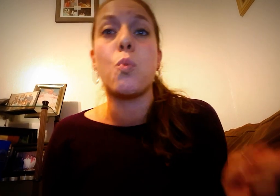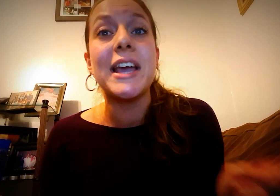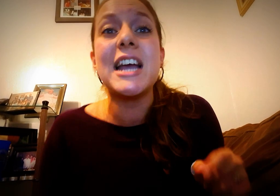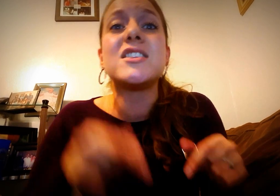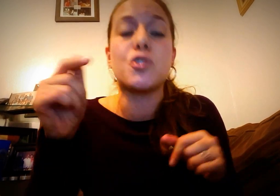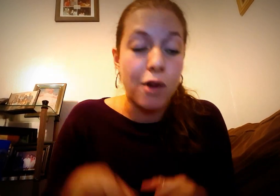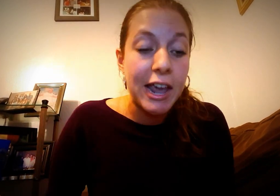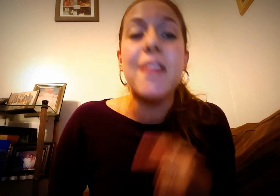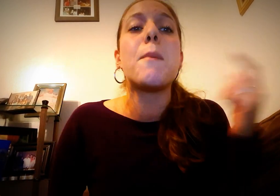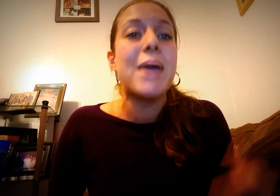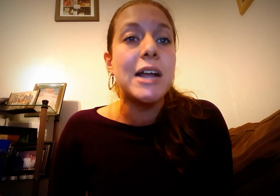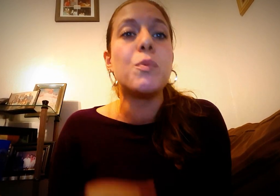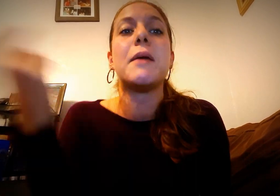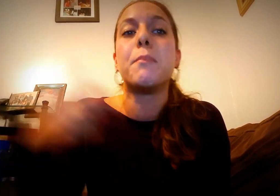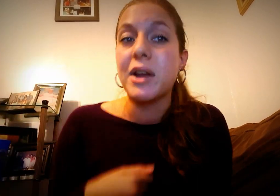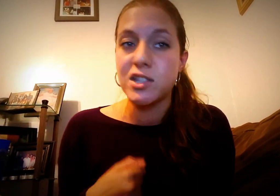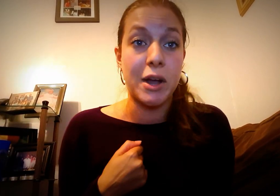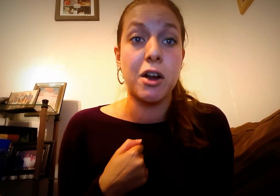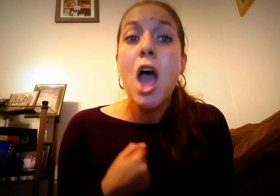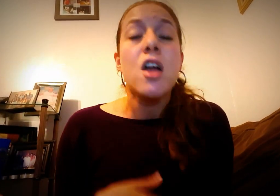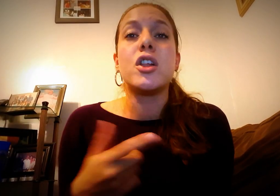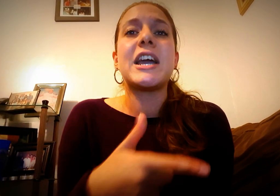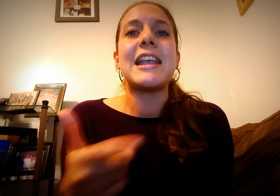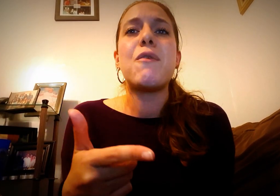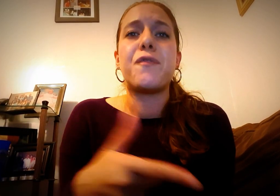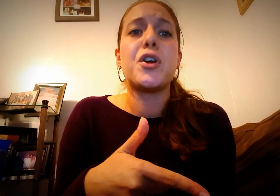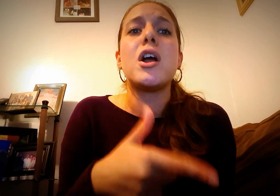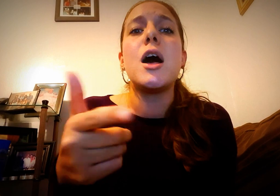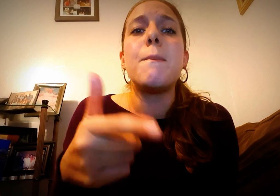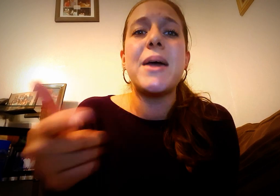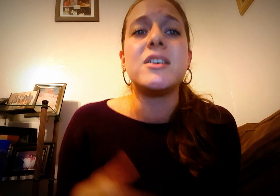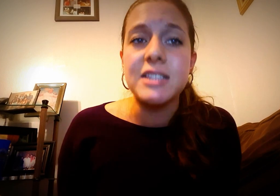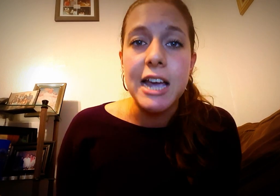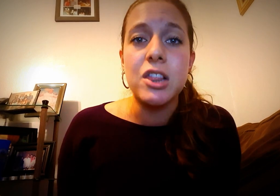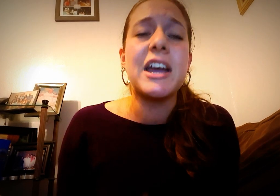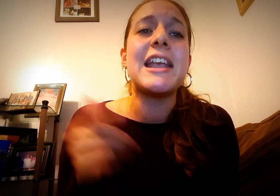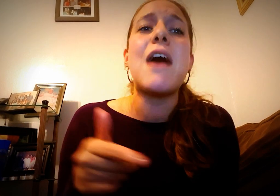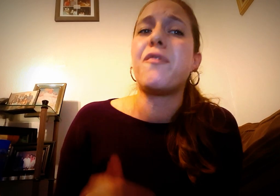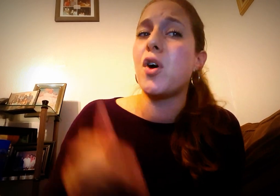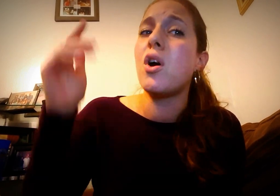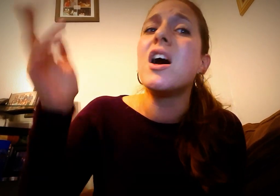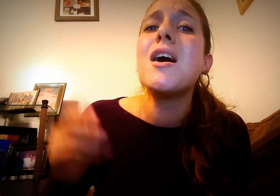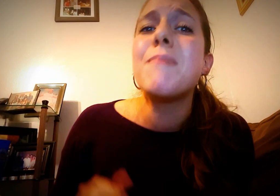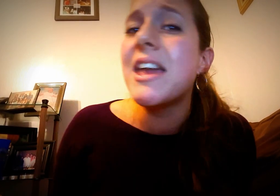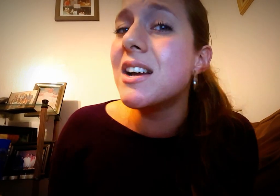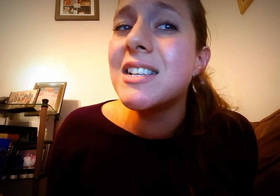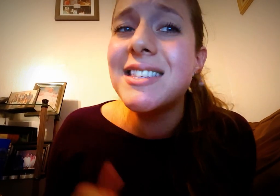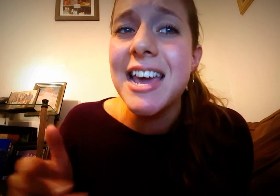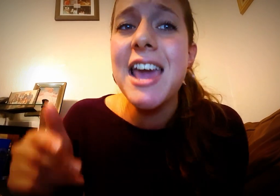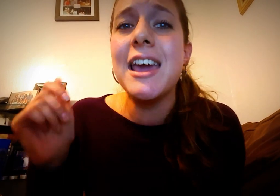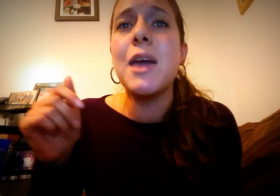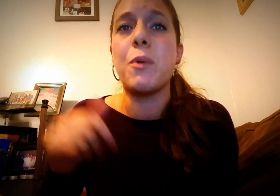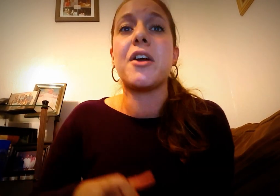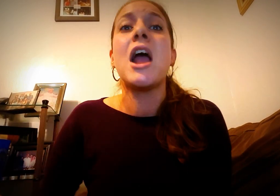white, it's gray, and the pain we embrace, we're looking out for a better day. Looking out for a better day. We're